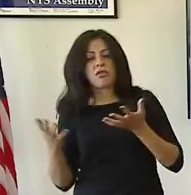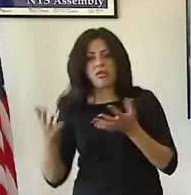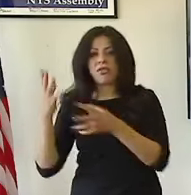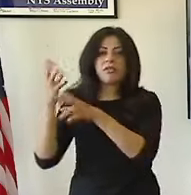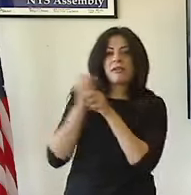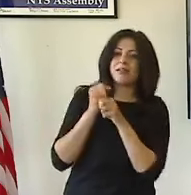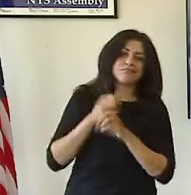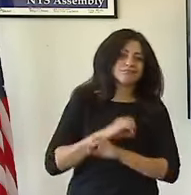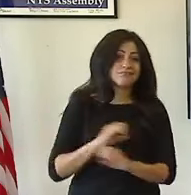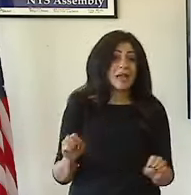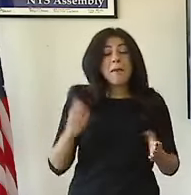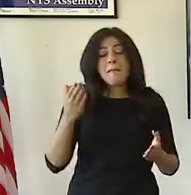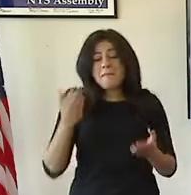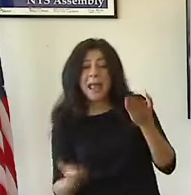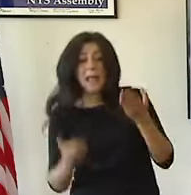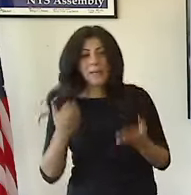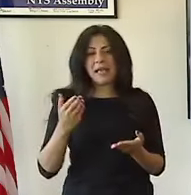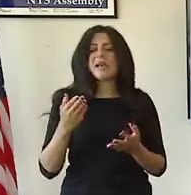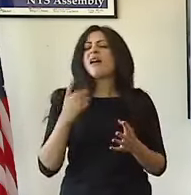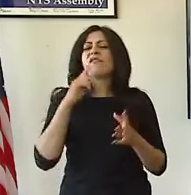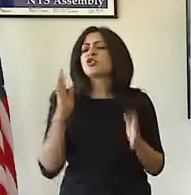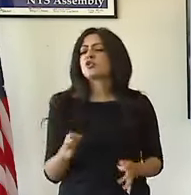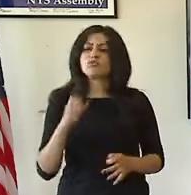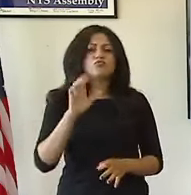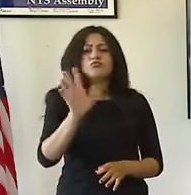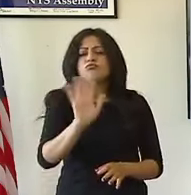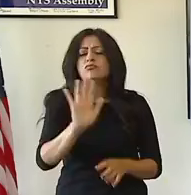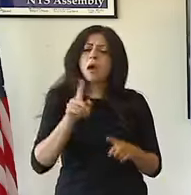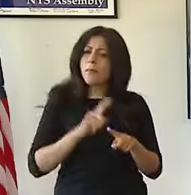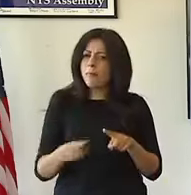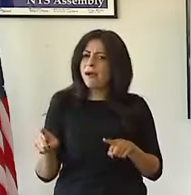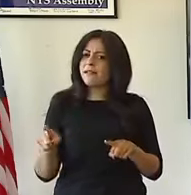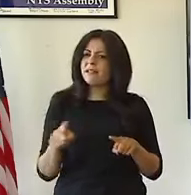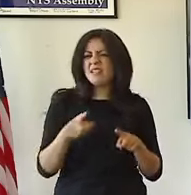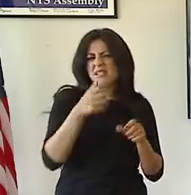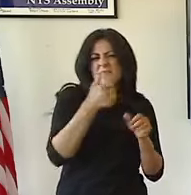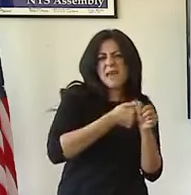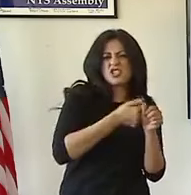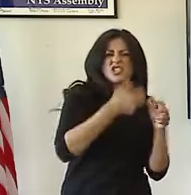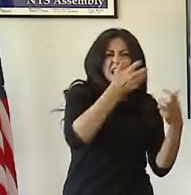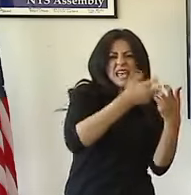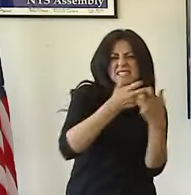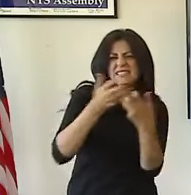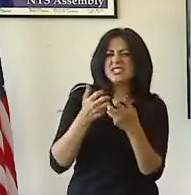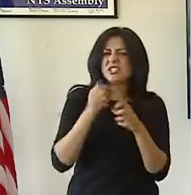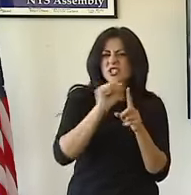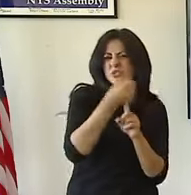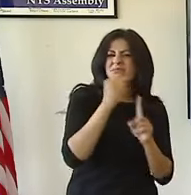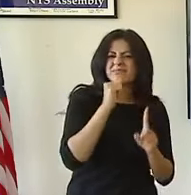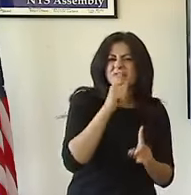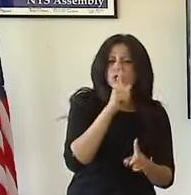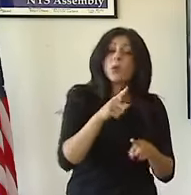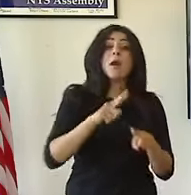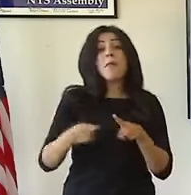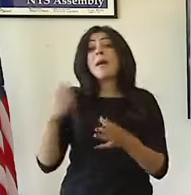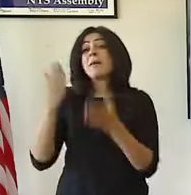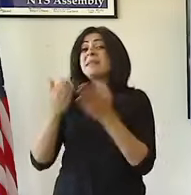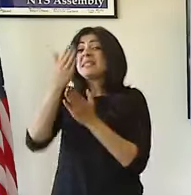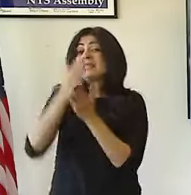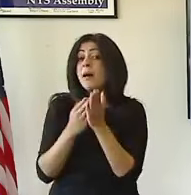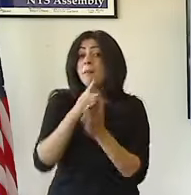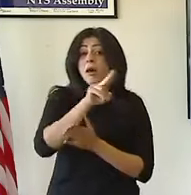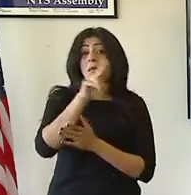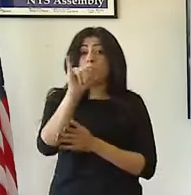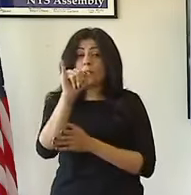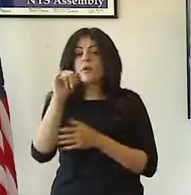able to receive, and I'm not saying that this is for certain in every category, but in every instance, but you may not be able to receive certain unemployment